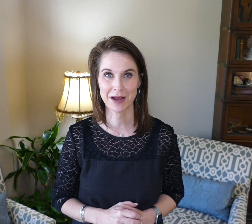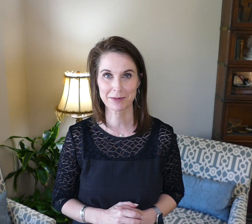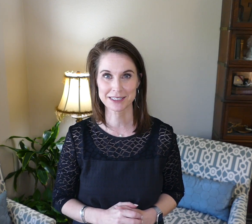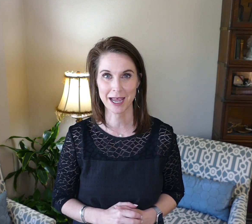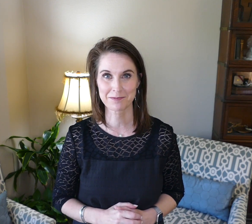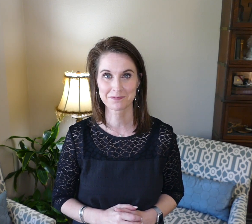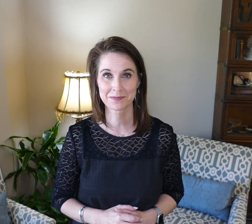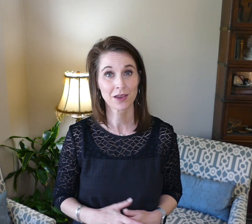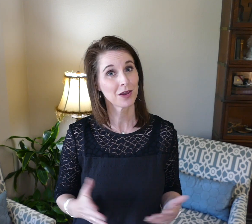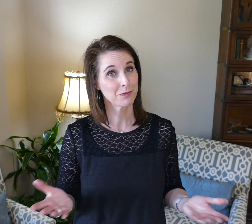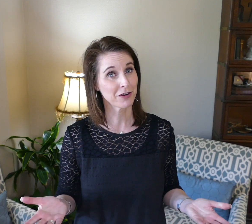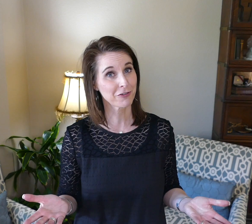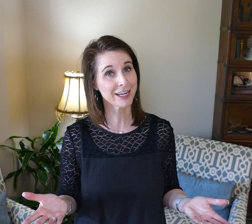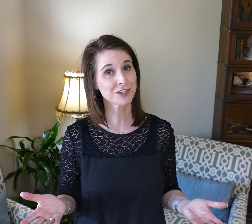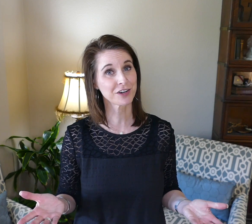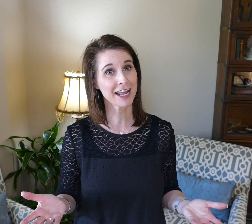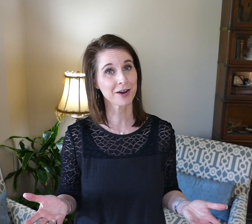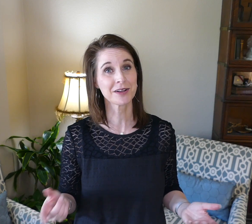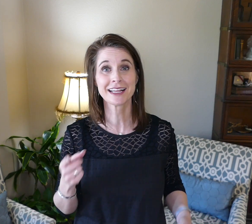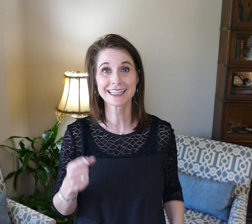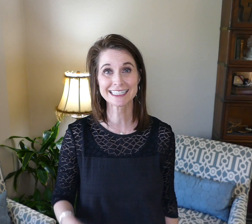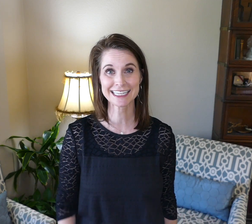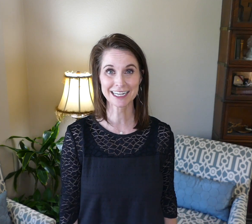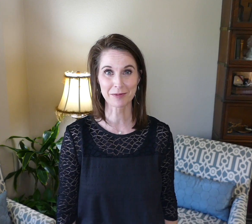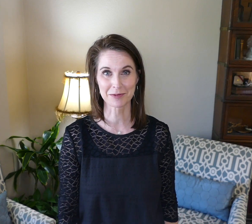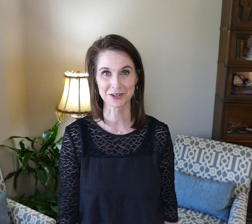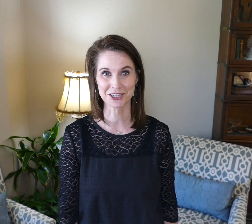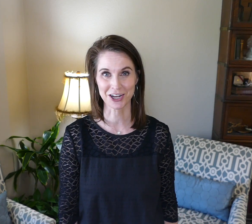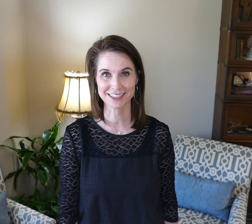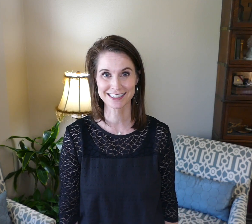Bible time. But for us, for now, let's sing a couple more songs.